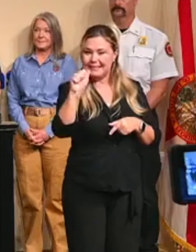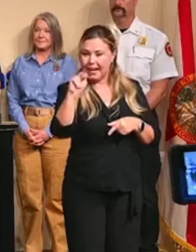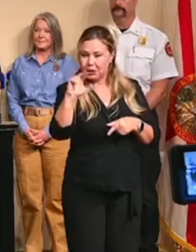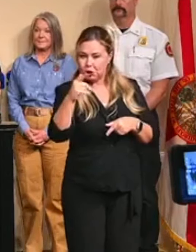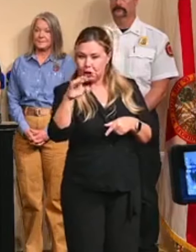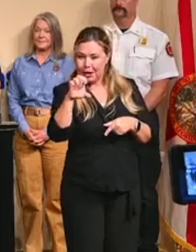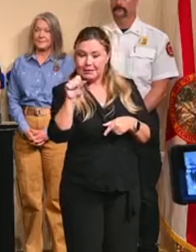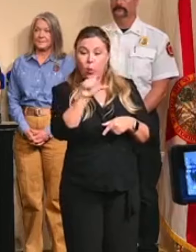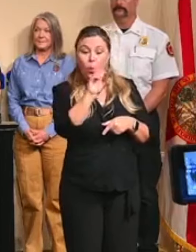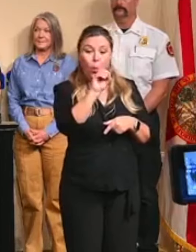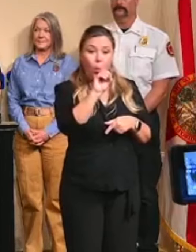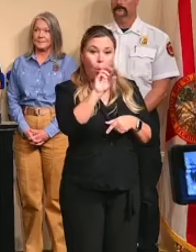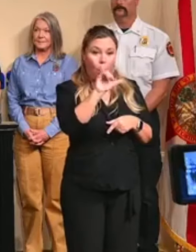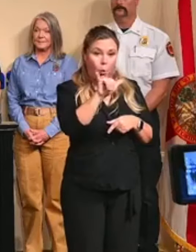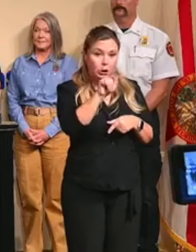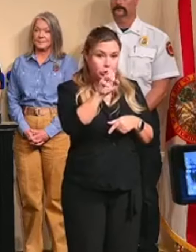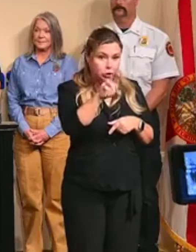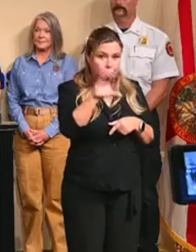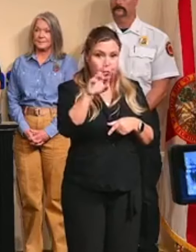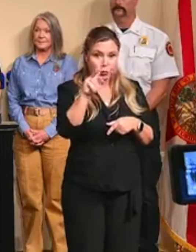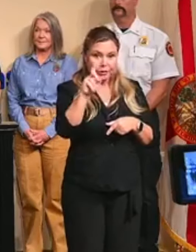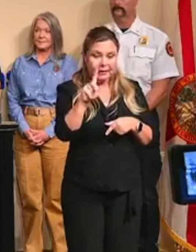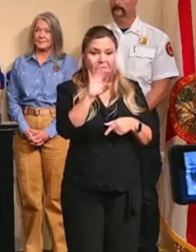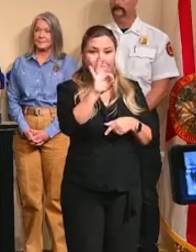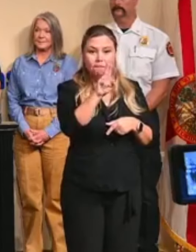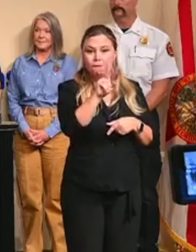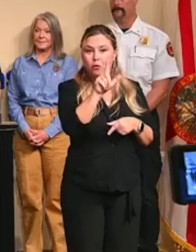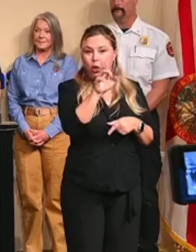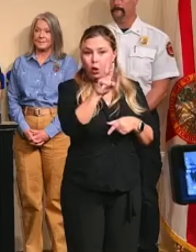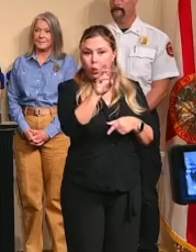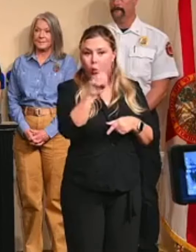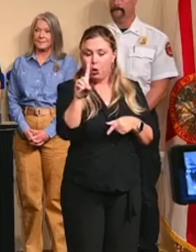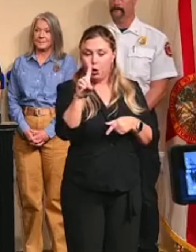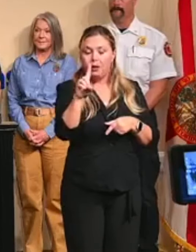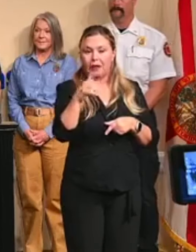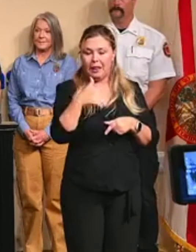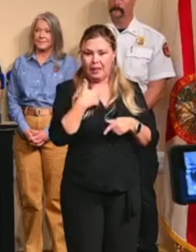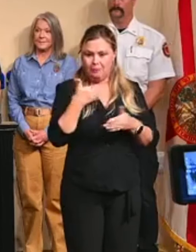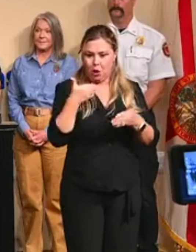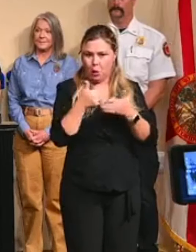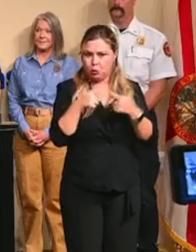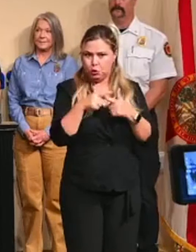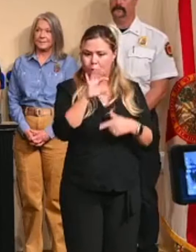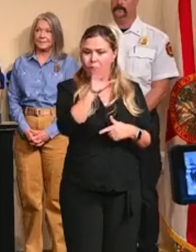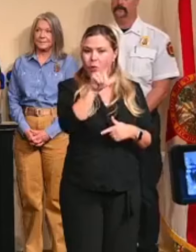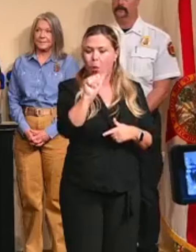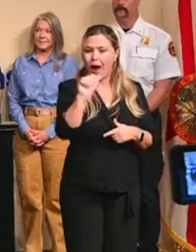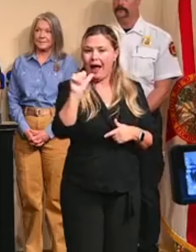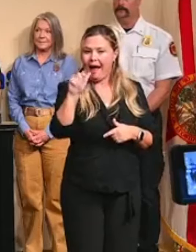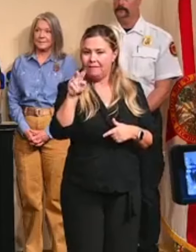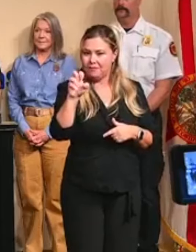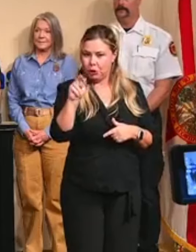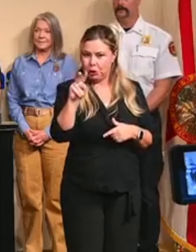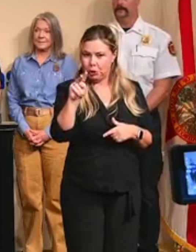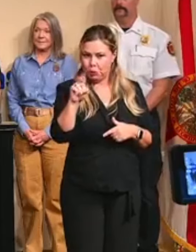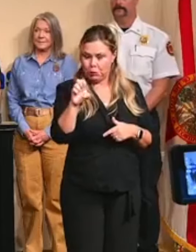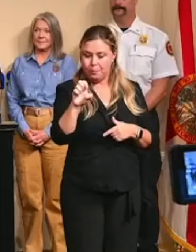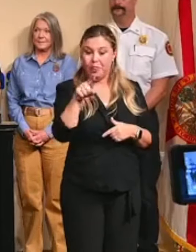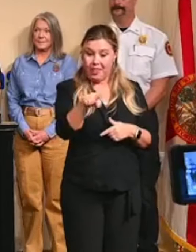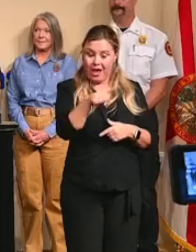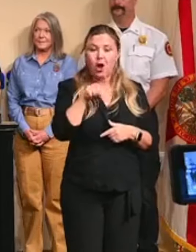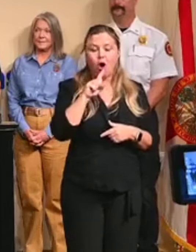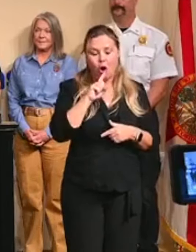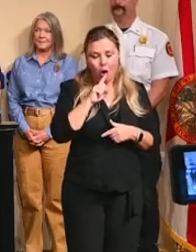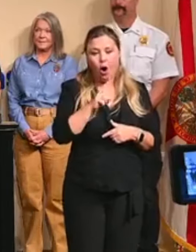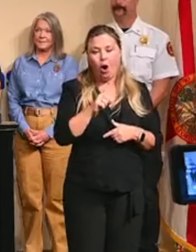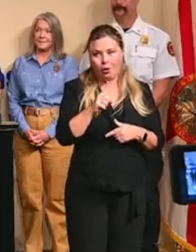neighborhoods, Fullerwood, Nelmar Terrace, and those that live in proximity to Florida Avenue. Those folks are certainly